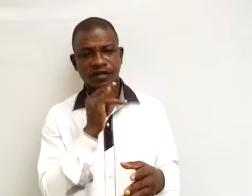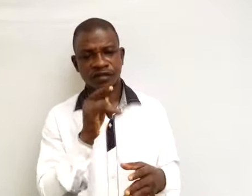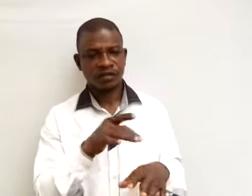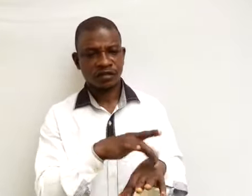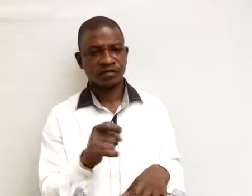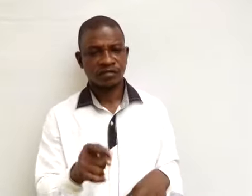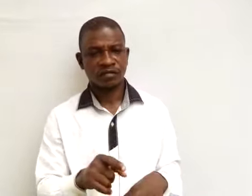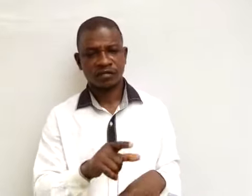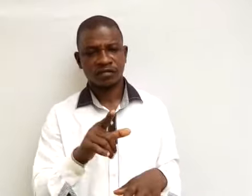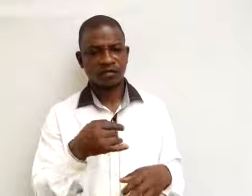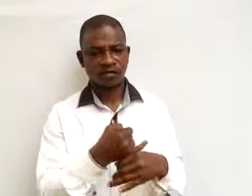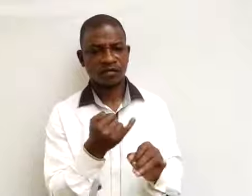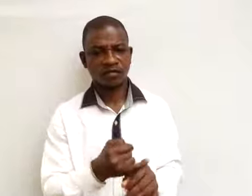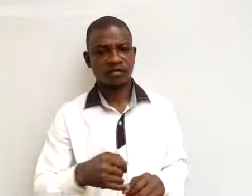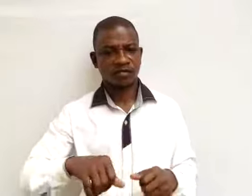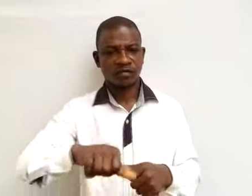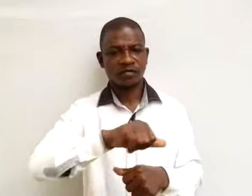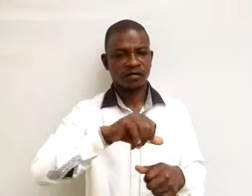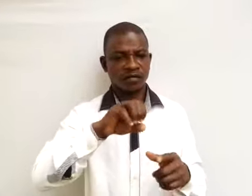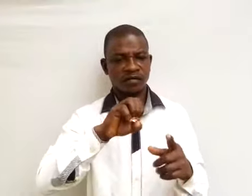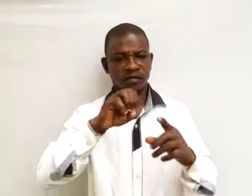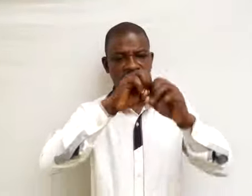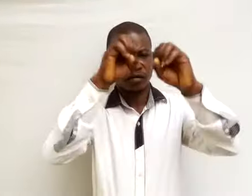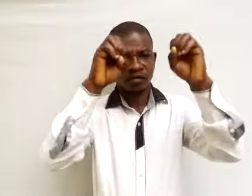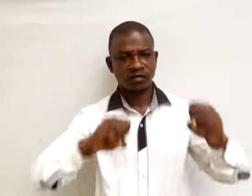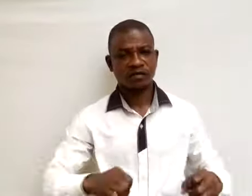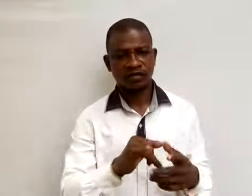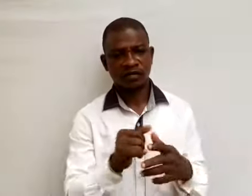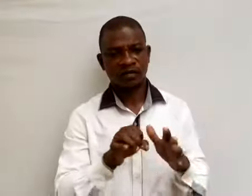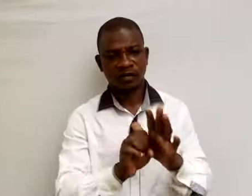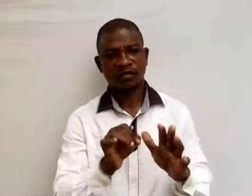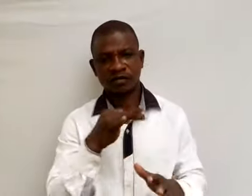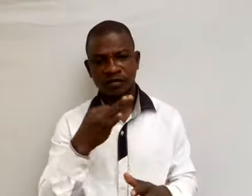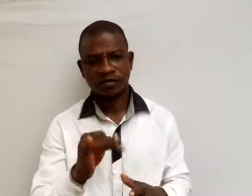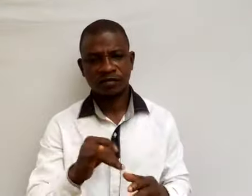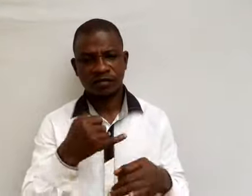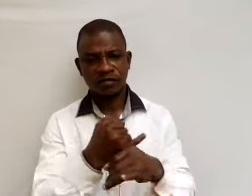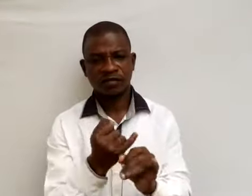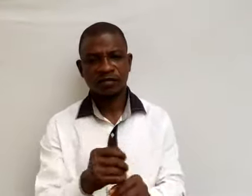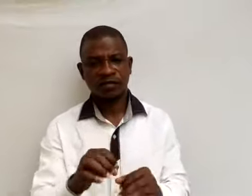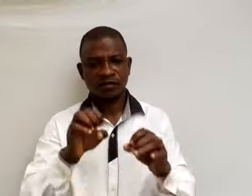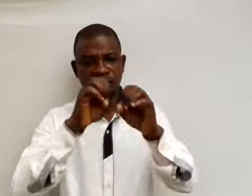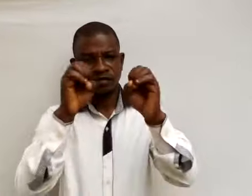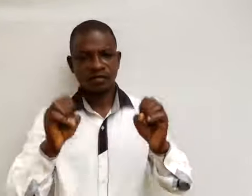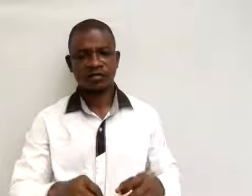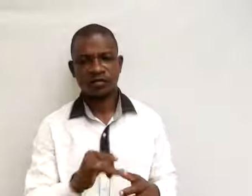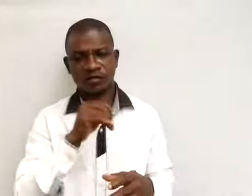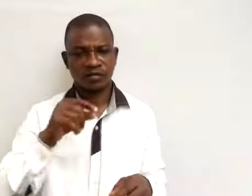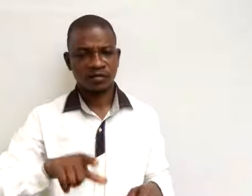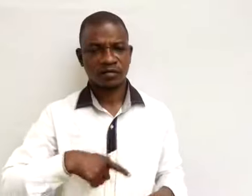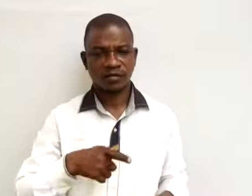called industrial estate. Examples of industrial estates in Lagos State